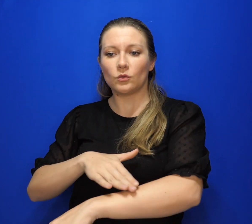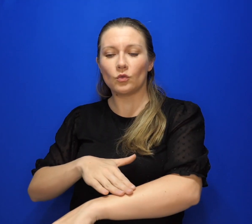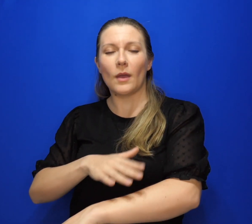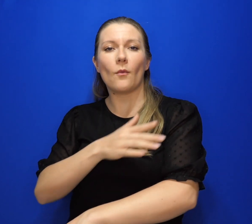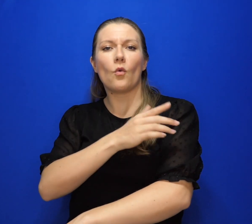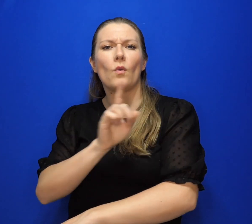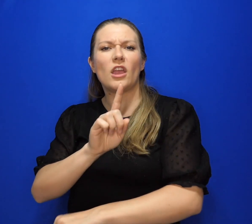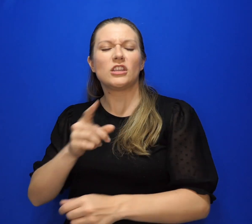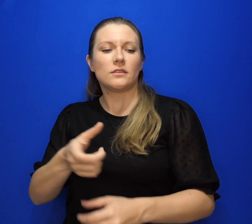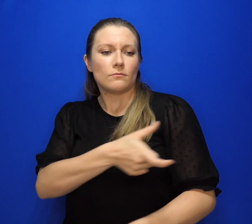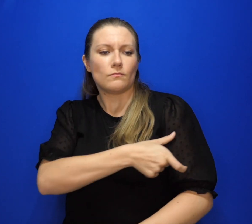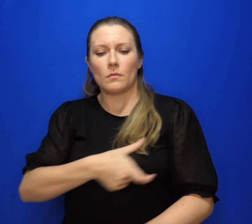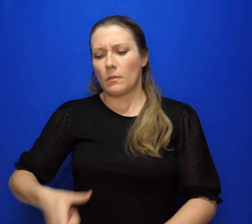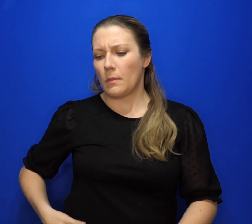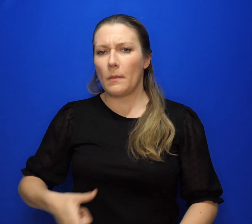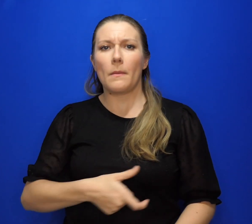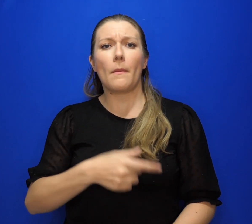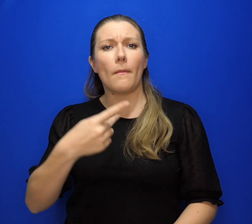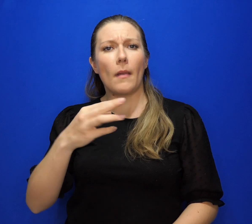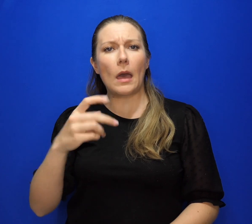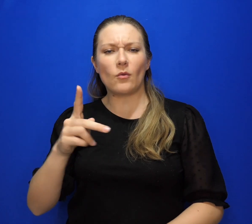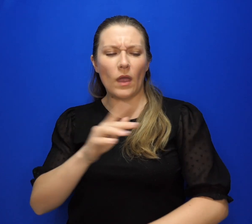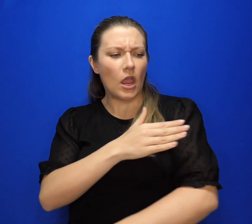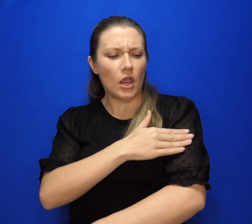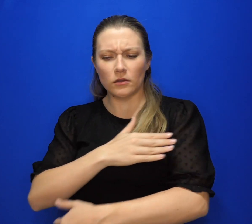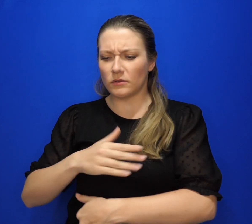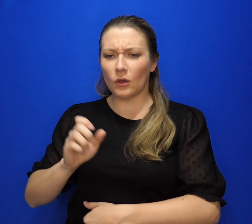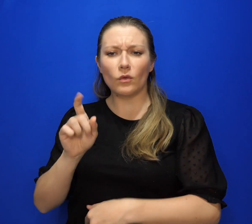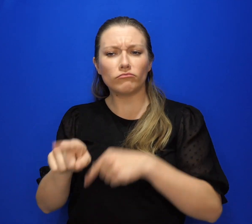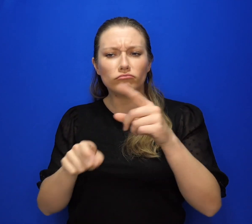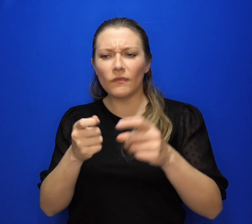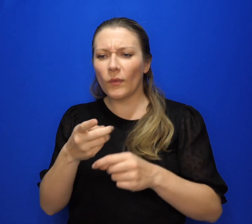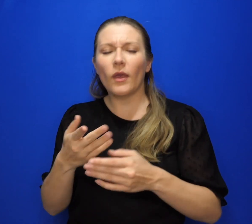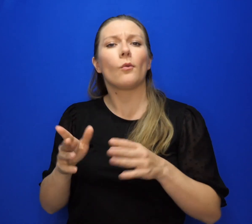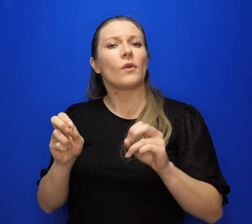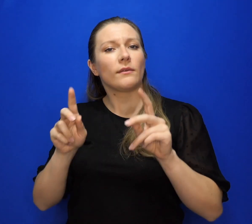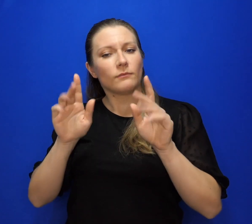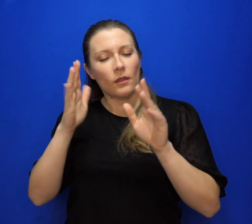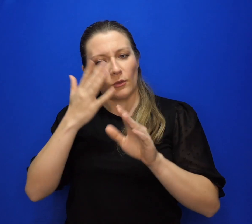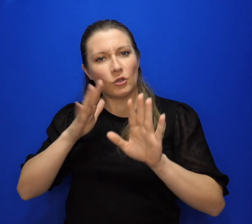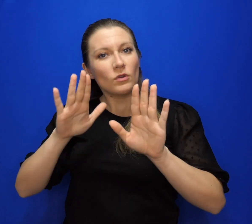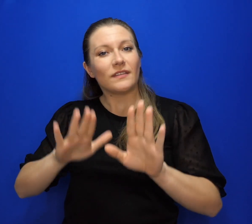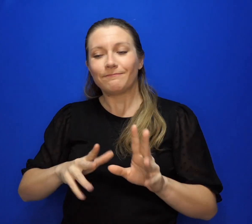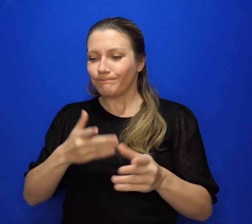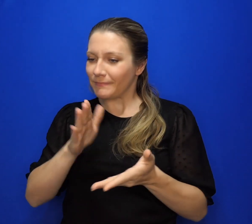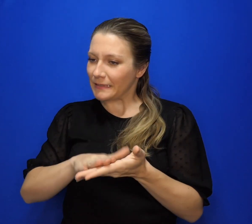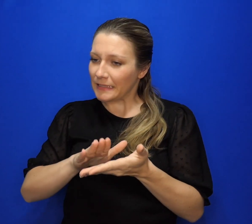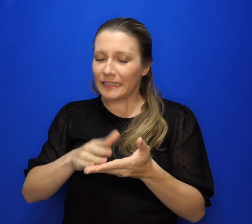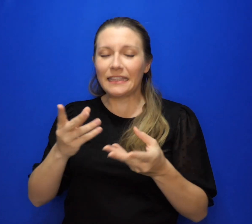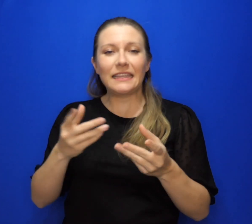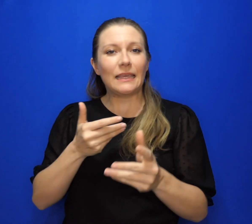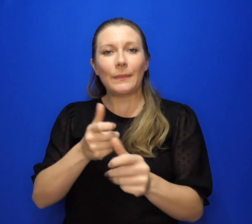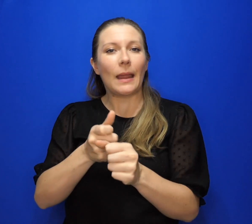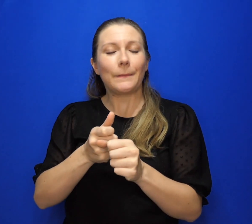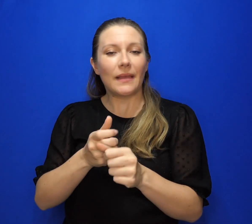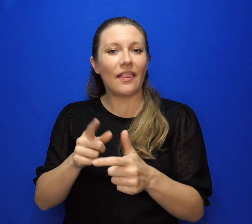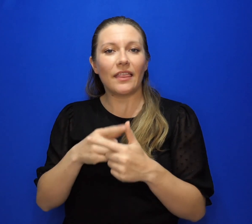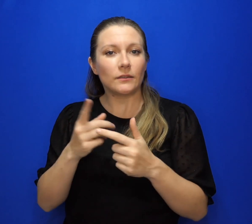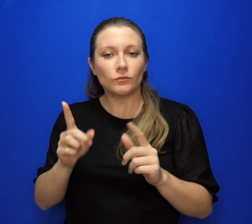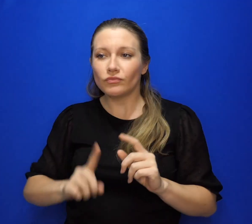bit, ask her a couple of questions. Look at the chart, go, you're looking terrific. Keep it up. And then, whoo, up the chimney. Float out